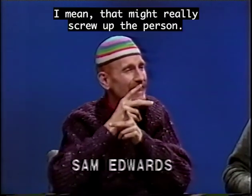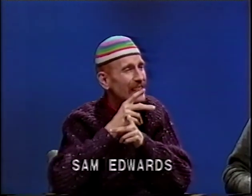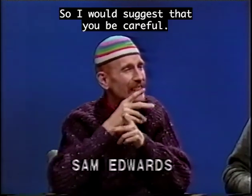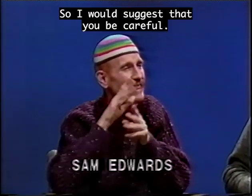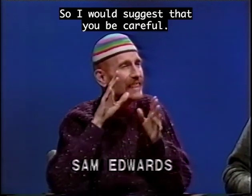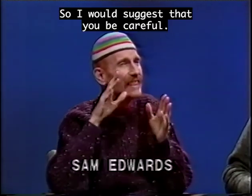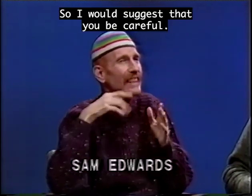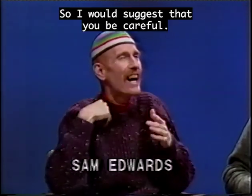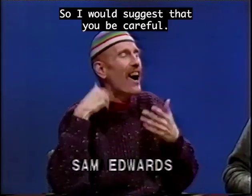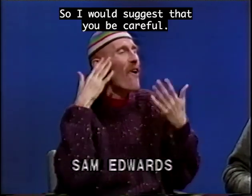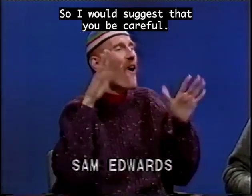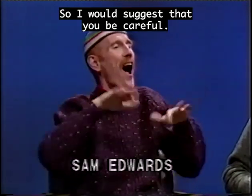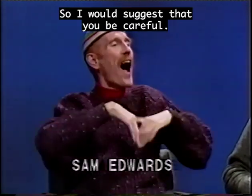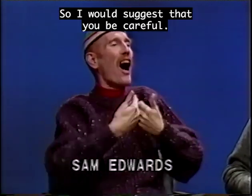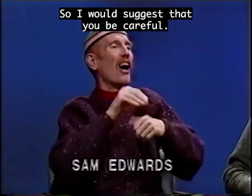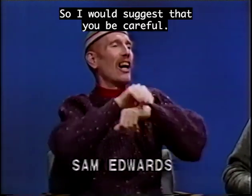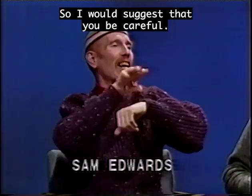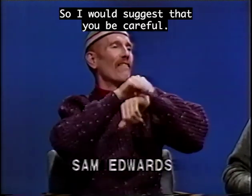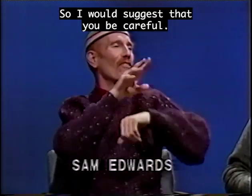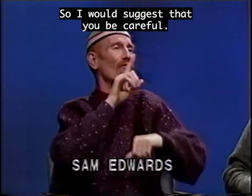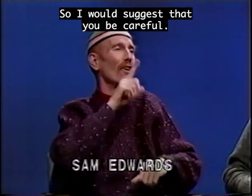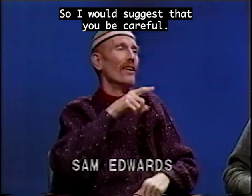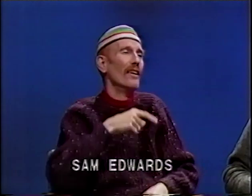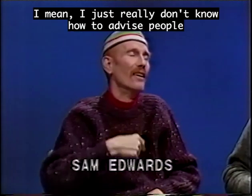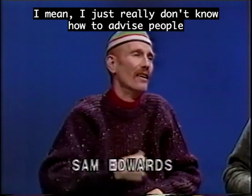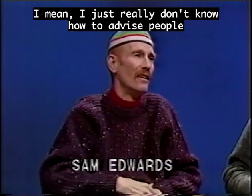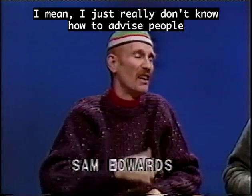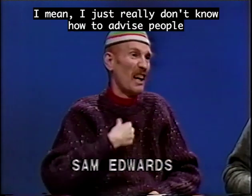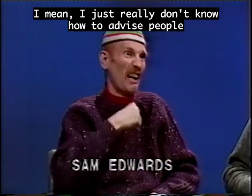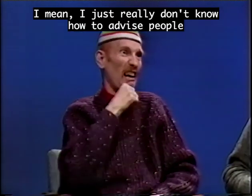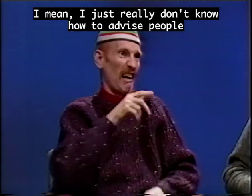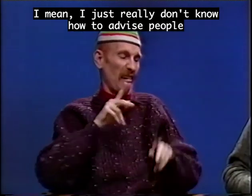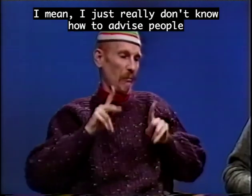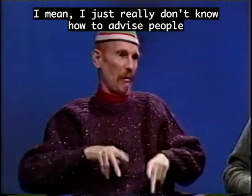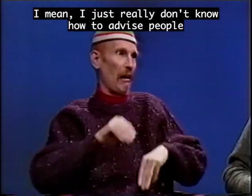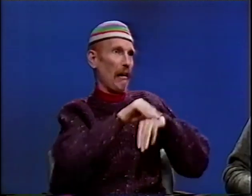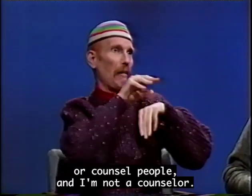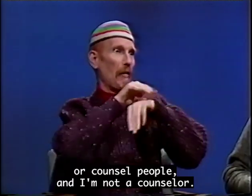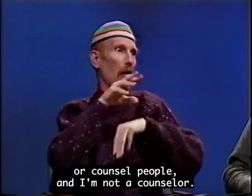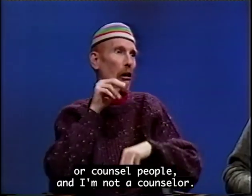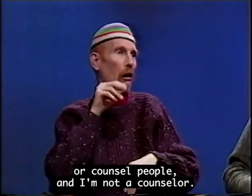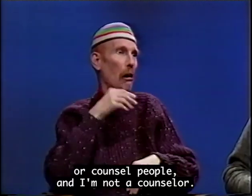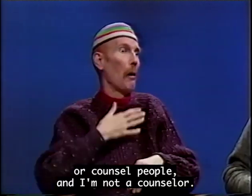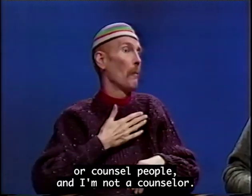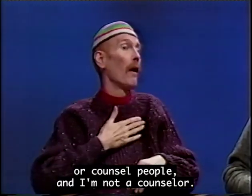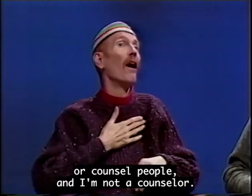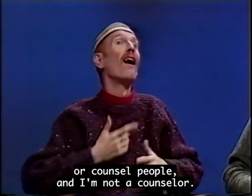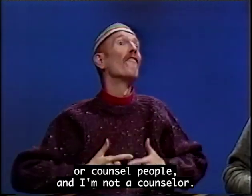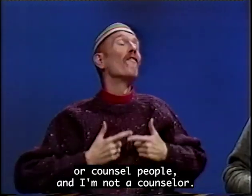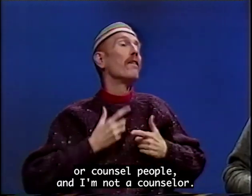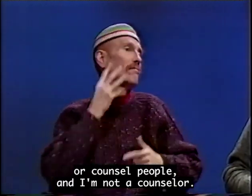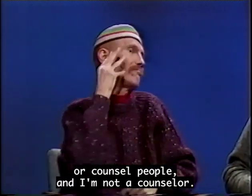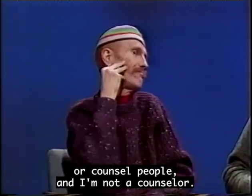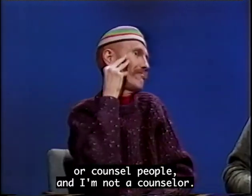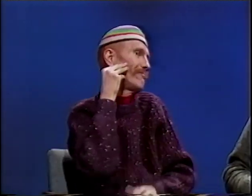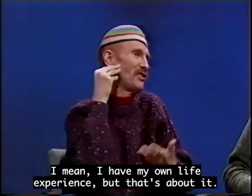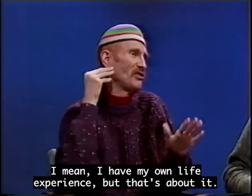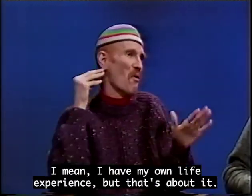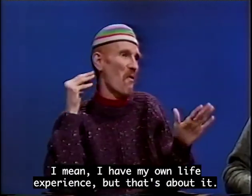person, so I would suggest that you be careful. I mean, I just really don't know how to advise people or counsel people, and I'm not a counselor. I mean, I have my